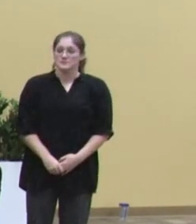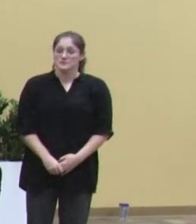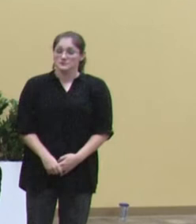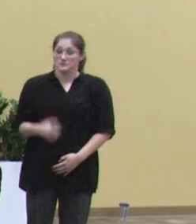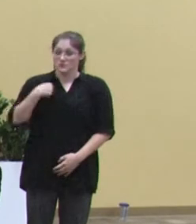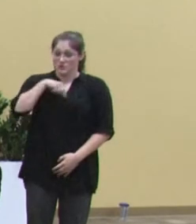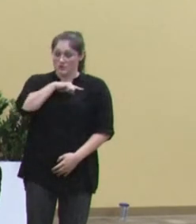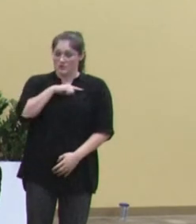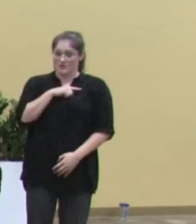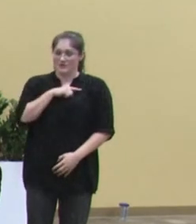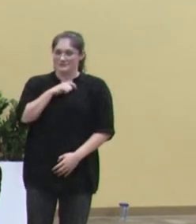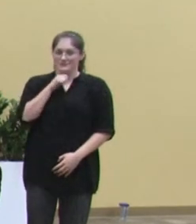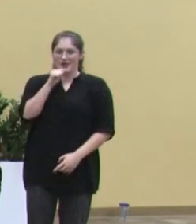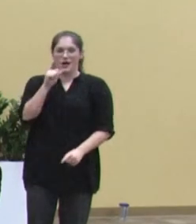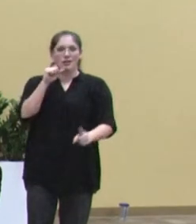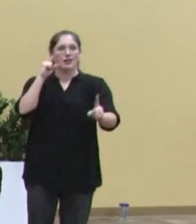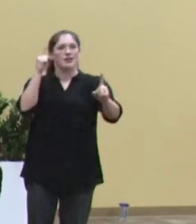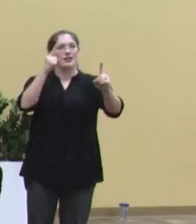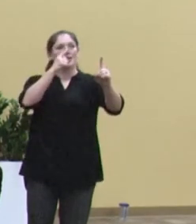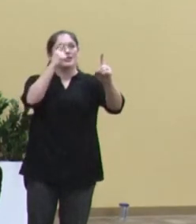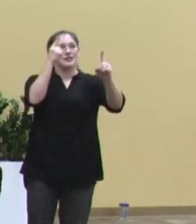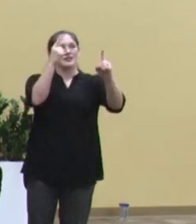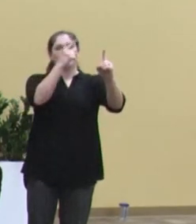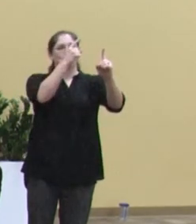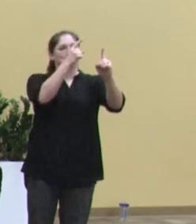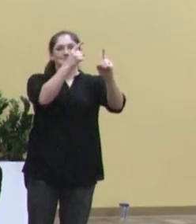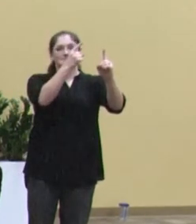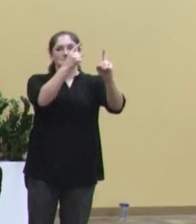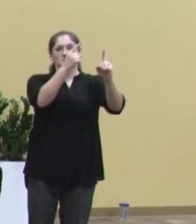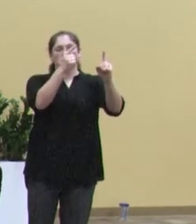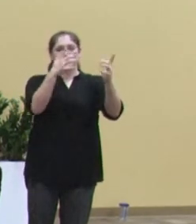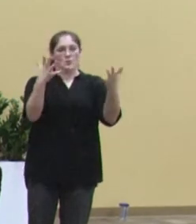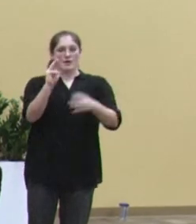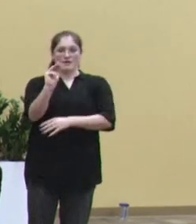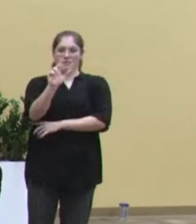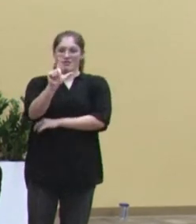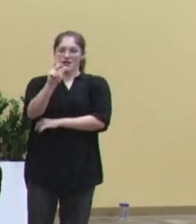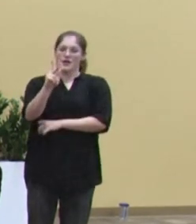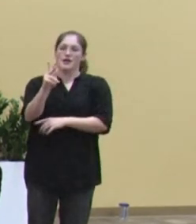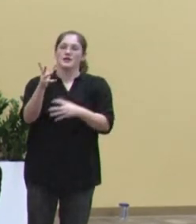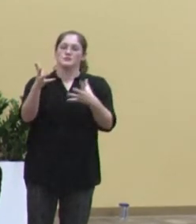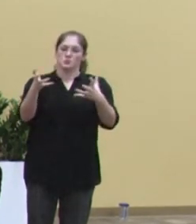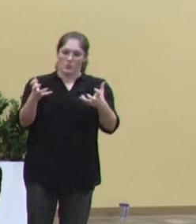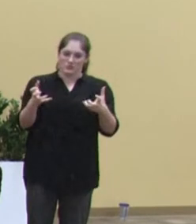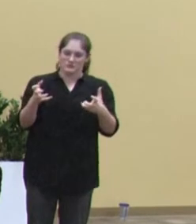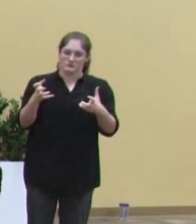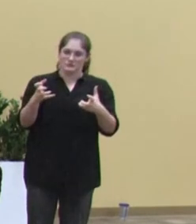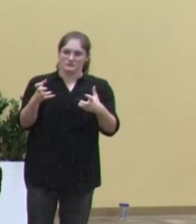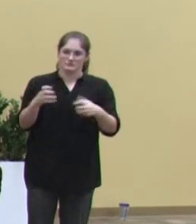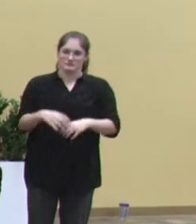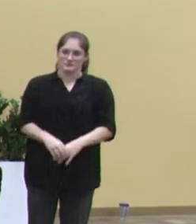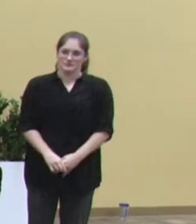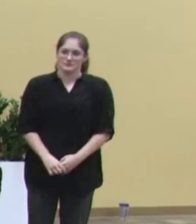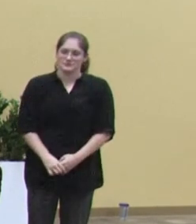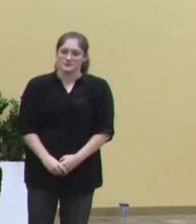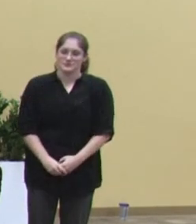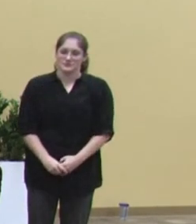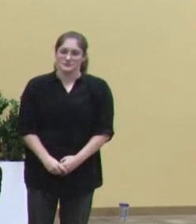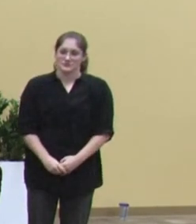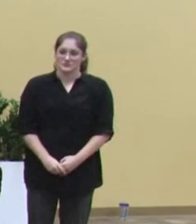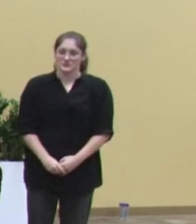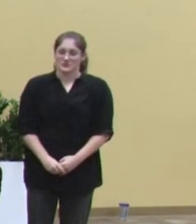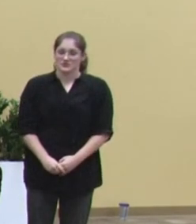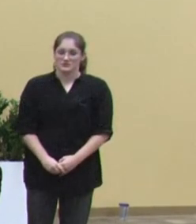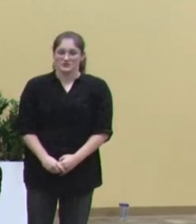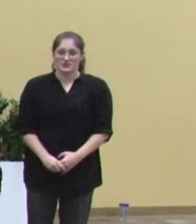we have not achieved, ultimately, what Dr. King set forth, frighteningly now, nearly